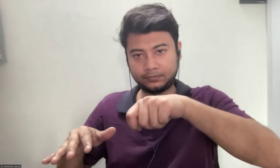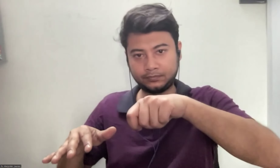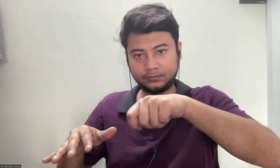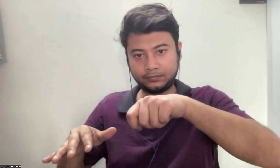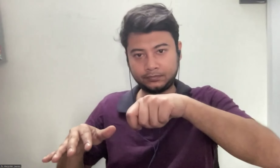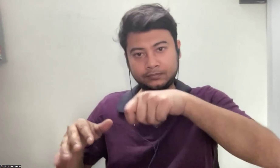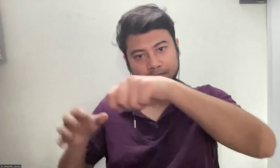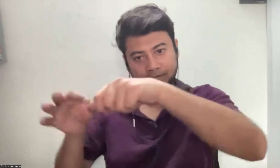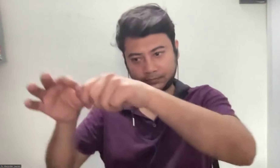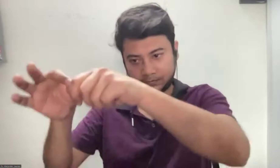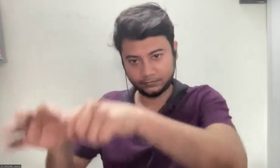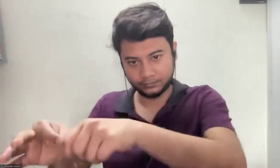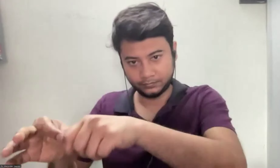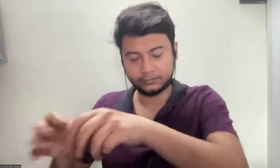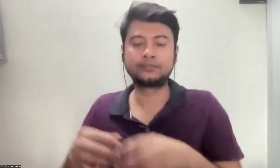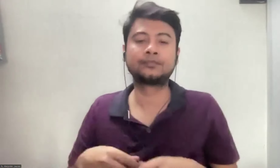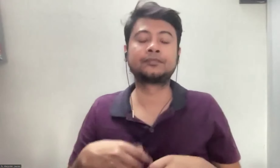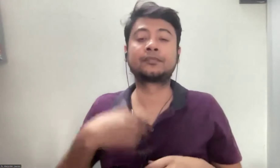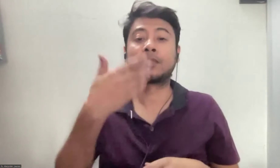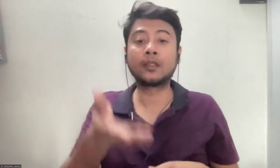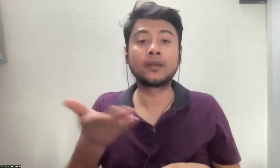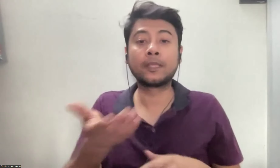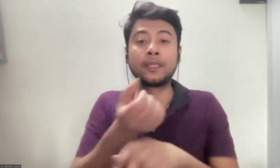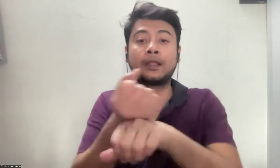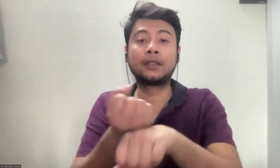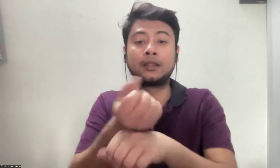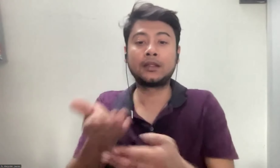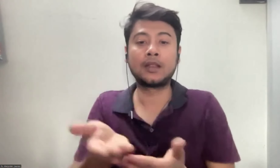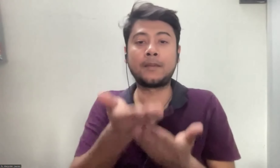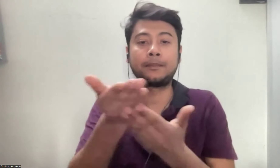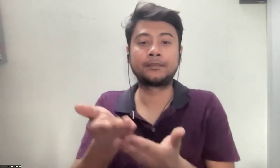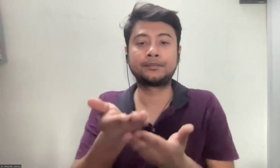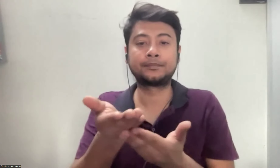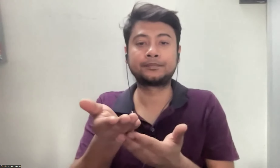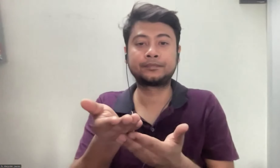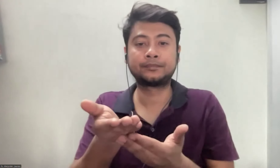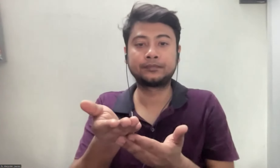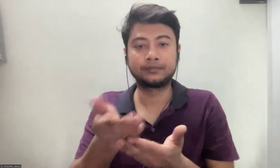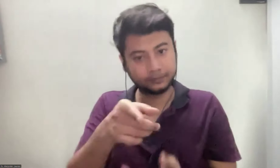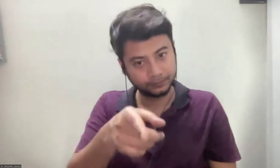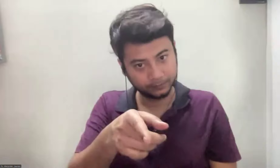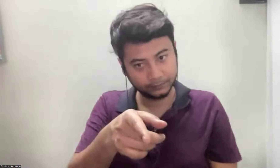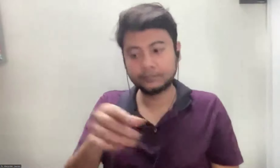And then you pick up the ghee lamp and you drop few drops on the lamp.